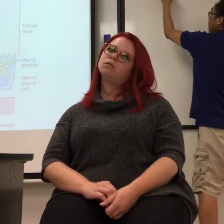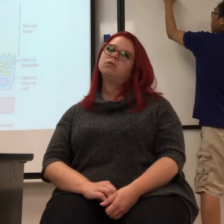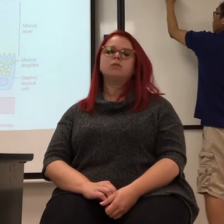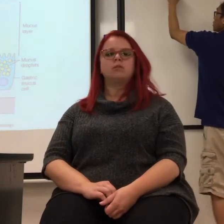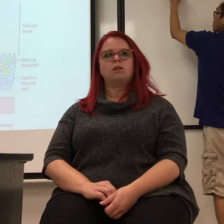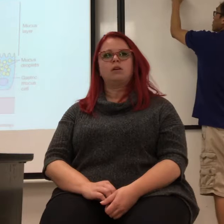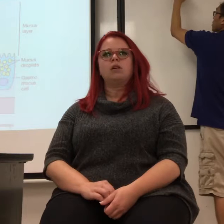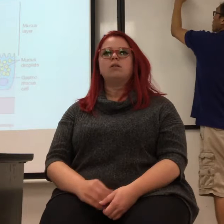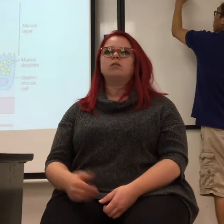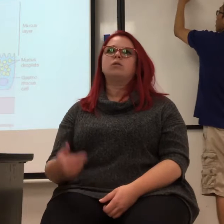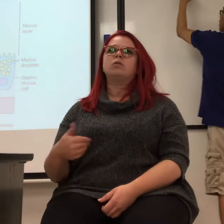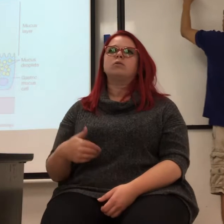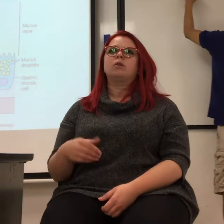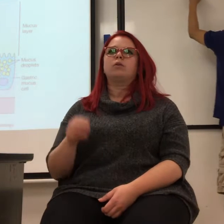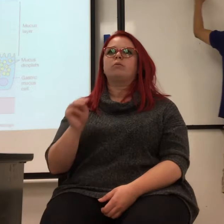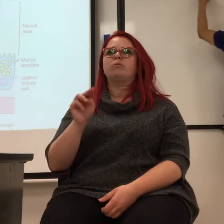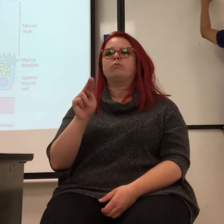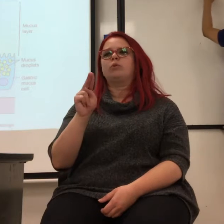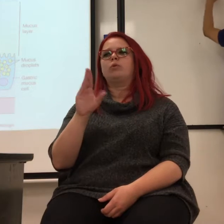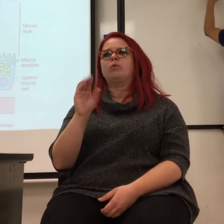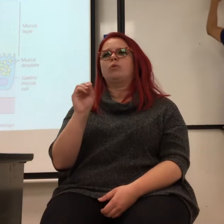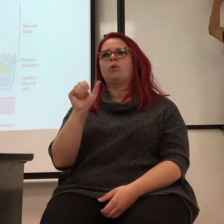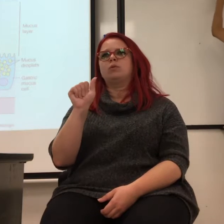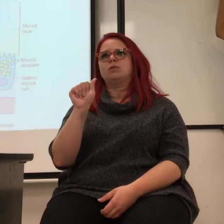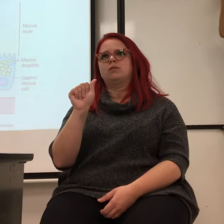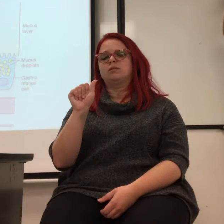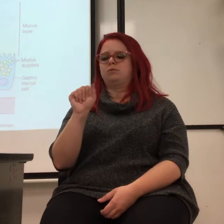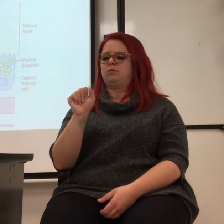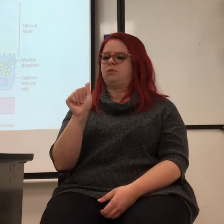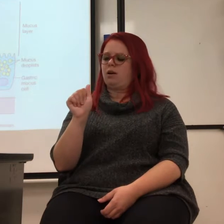the stomach mucosa